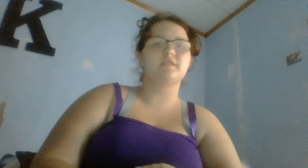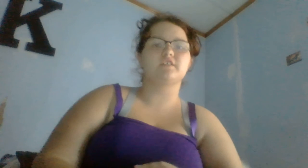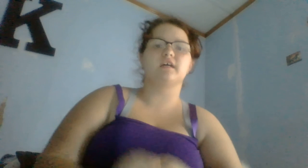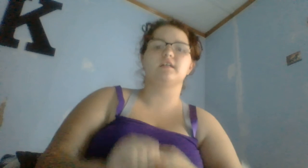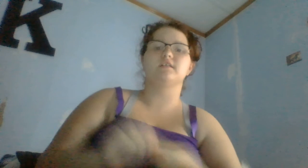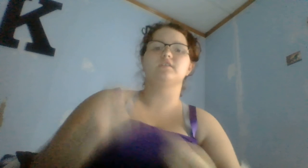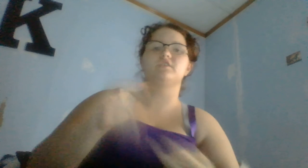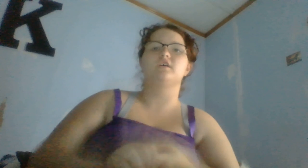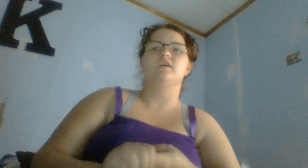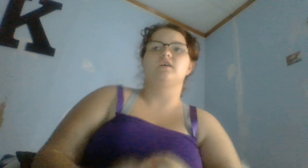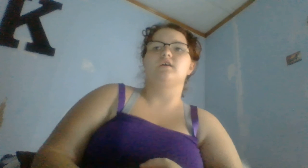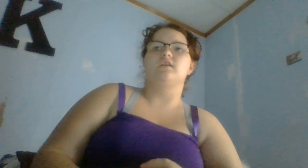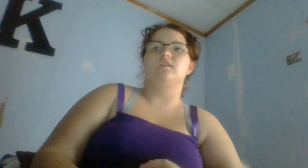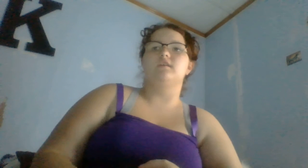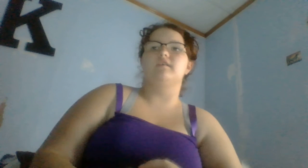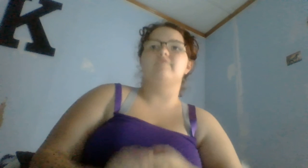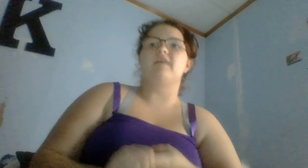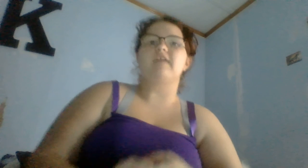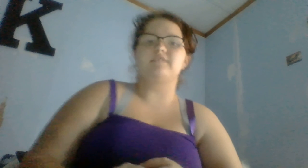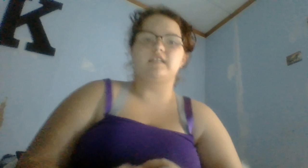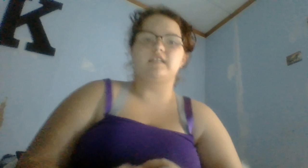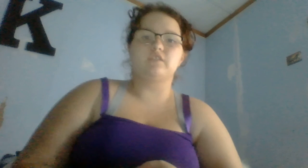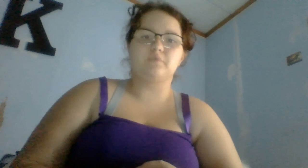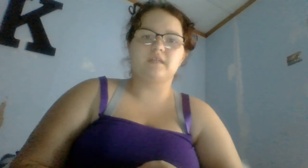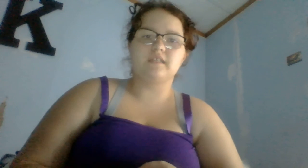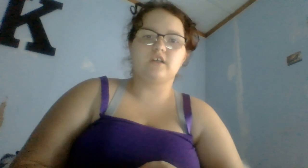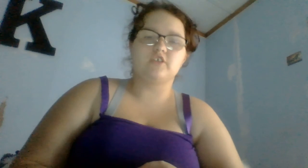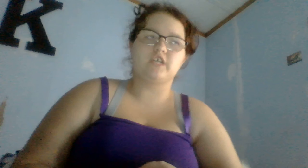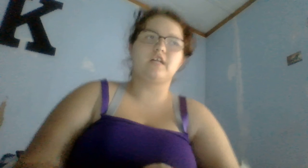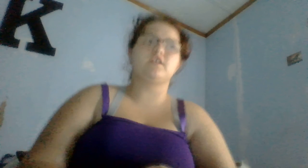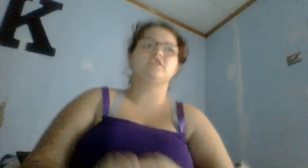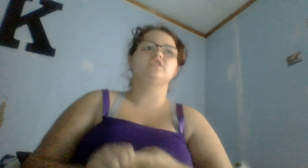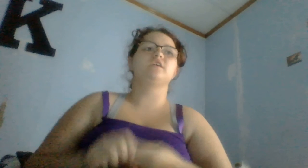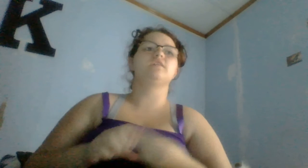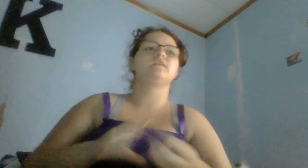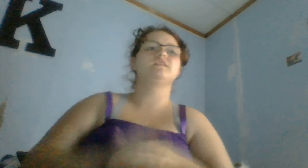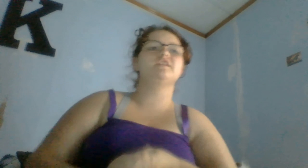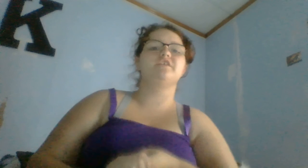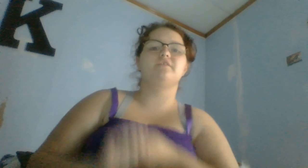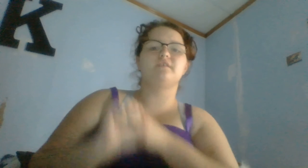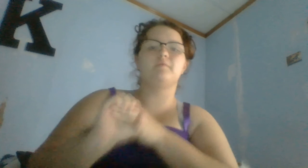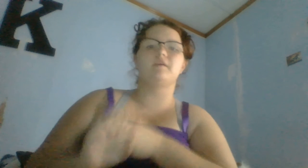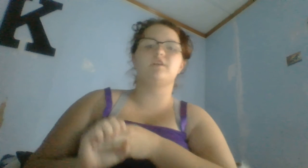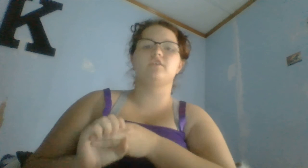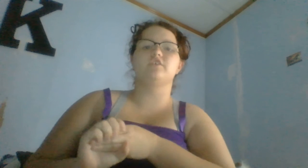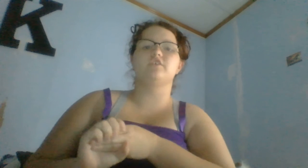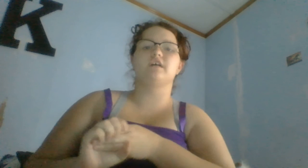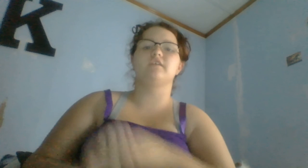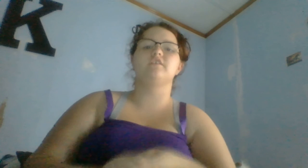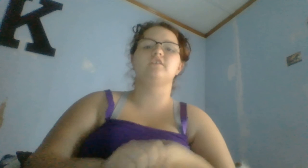week challenge the 5 10 and 20 dollar challenge continue the one dollar challenge